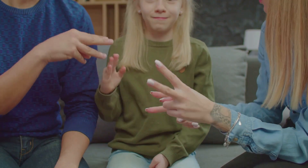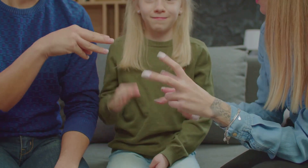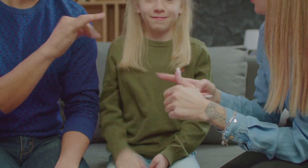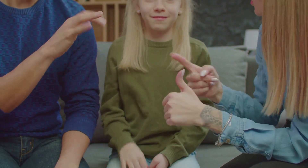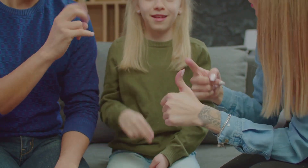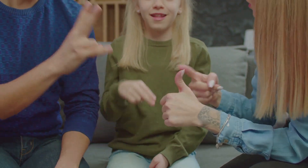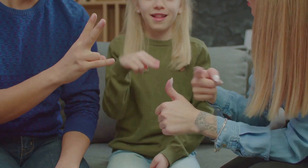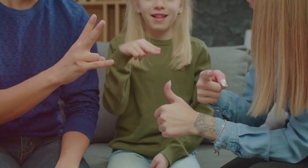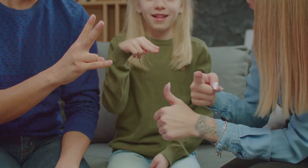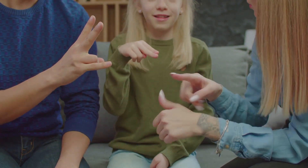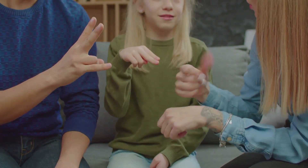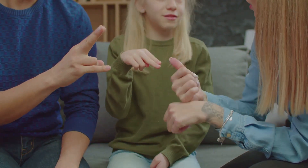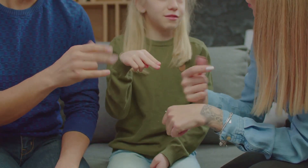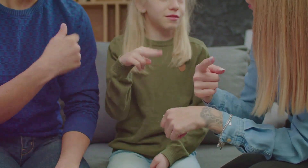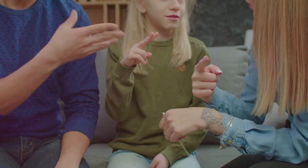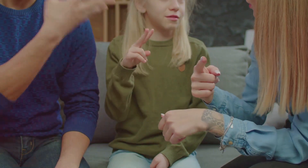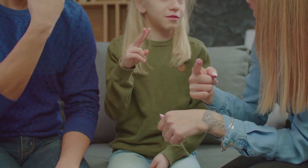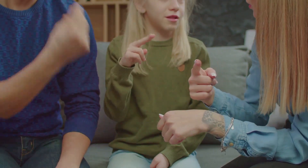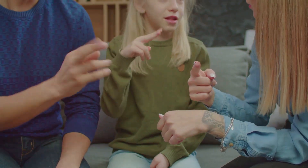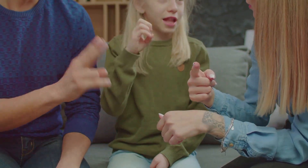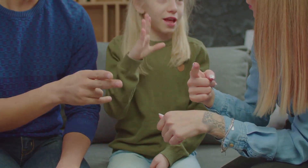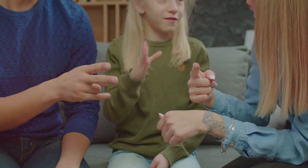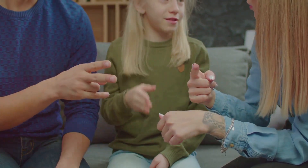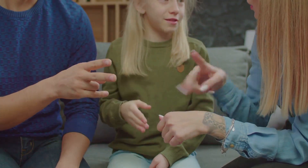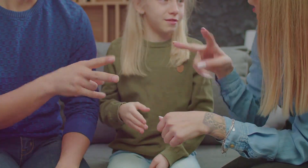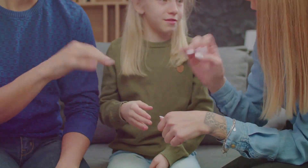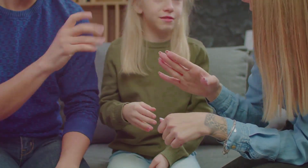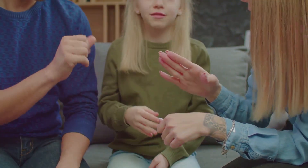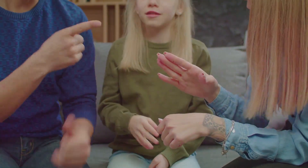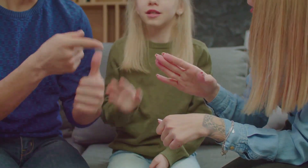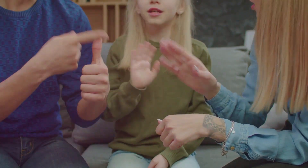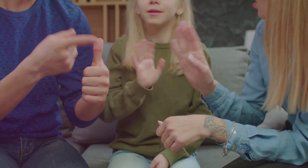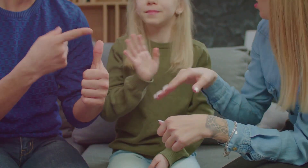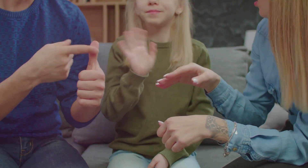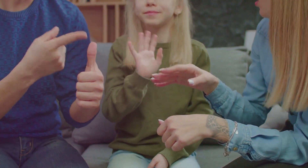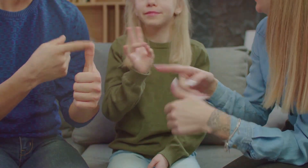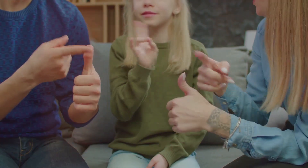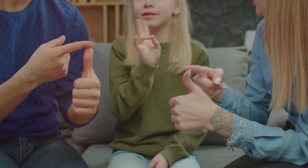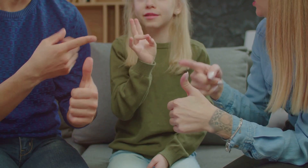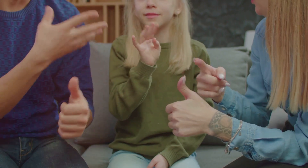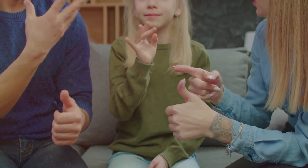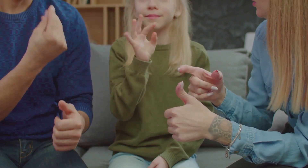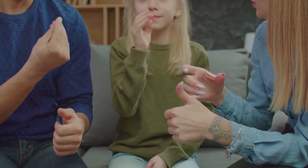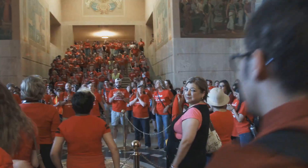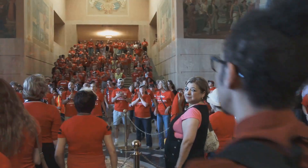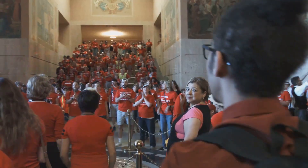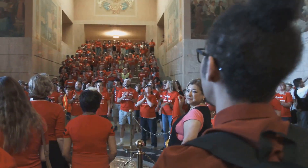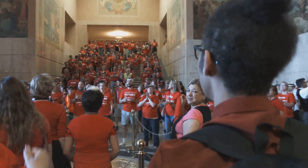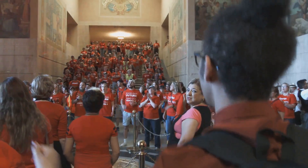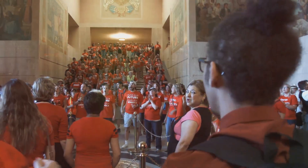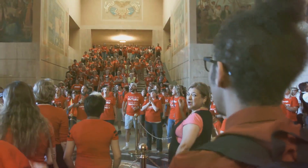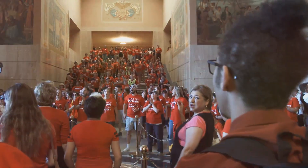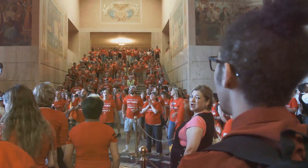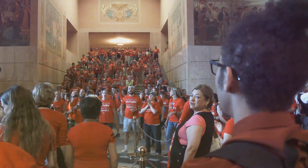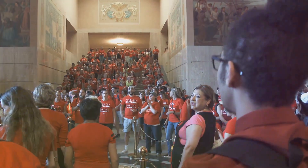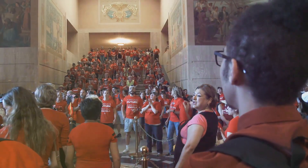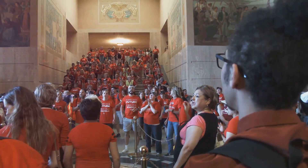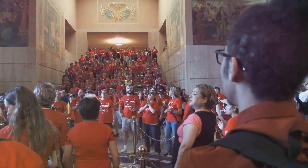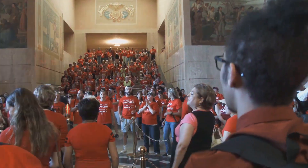among the students, who believed that a Deaf person should lead an institution primarily for the Deaf. They rose in protest, took